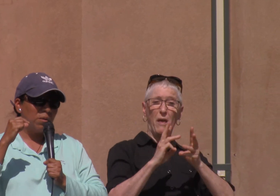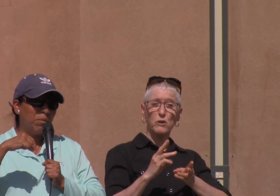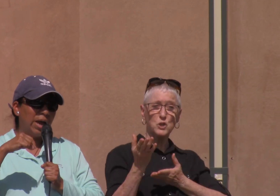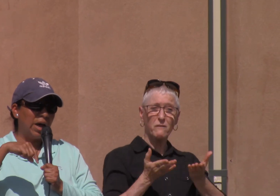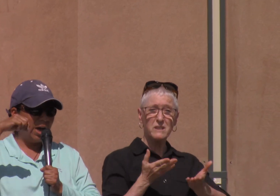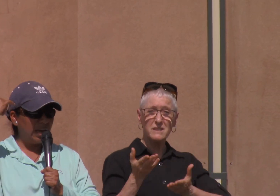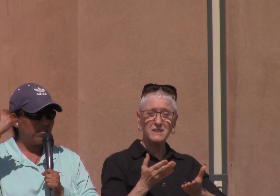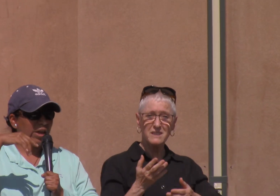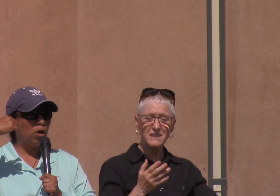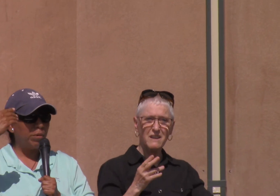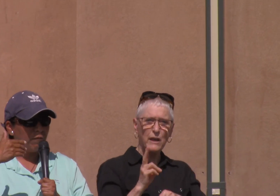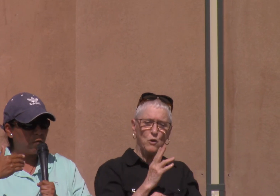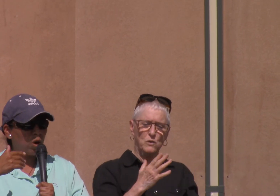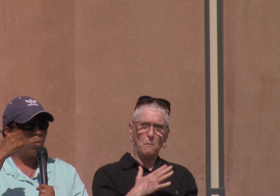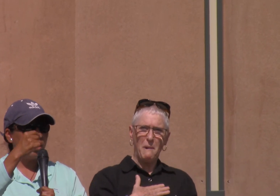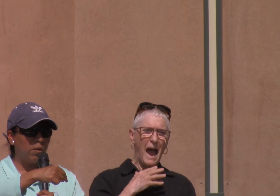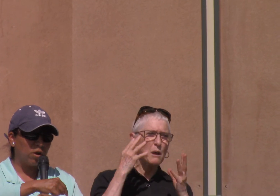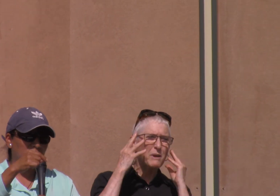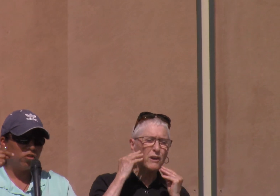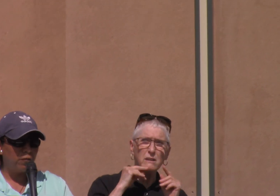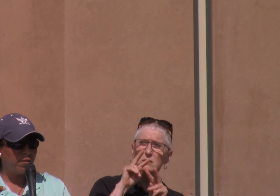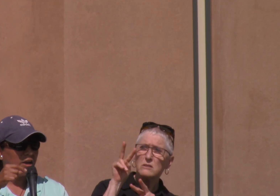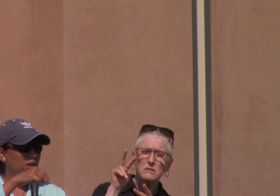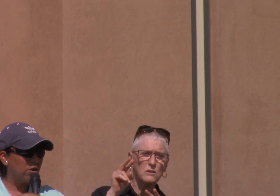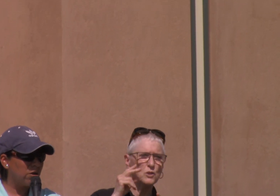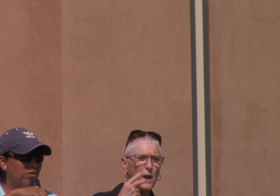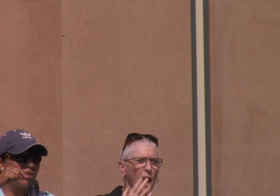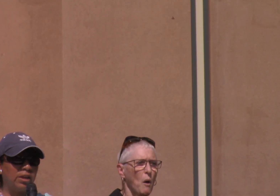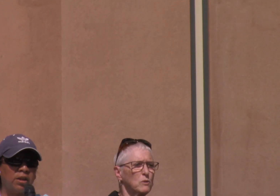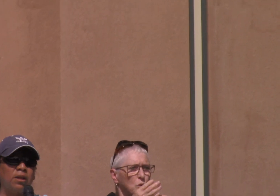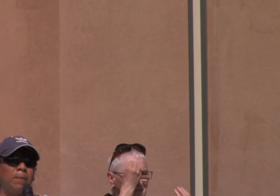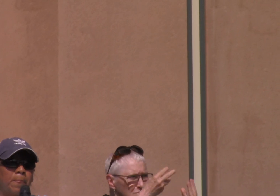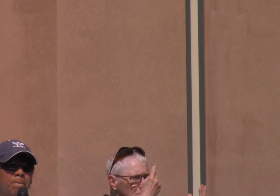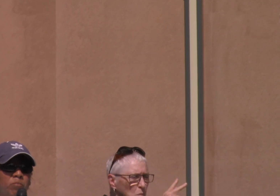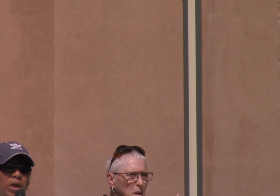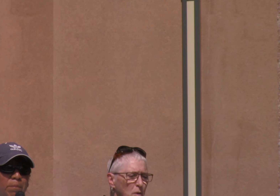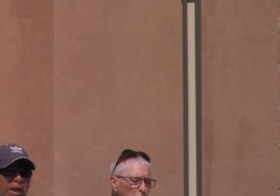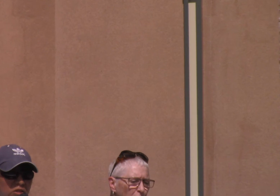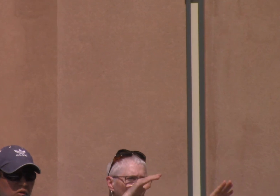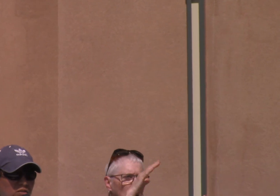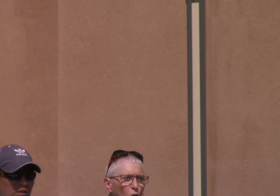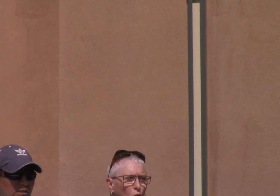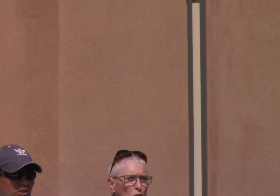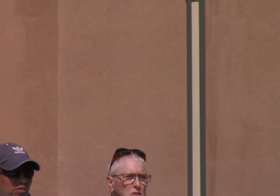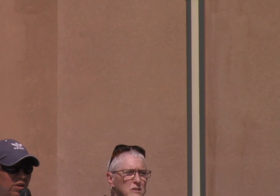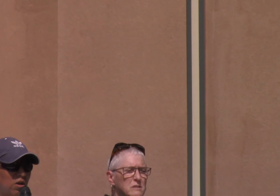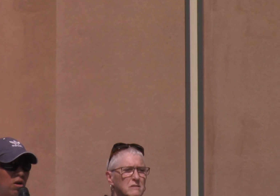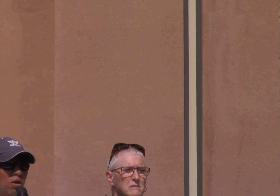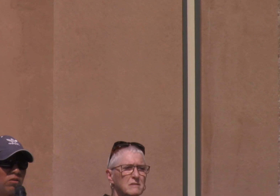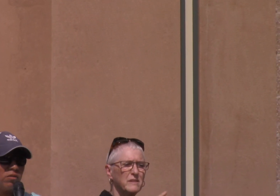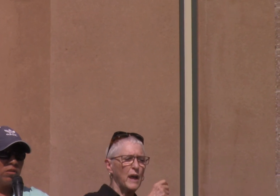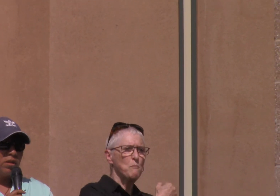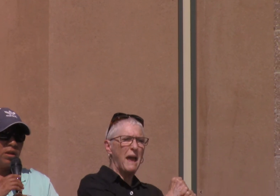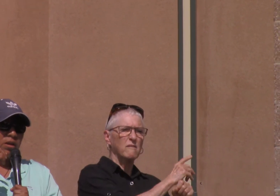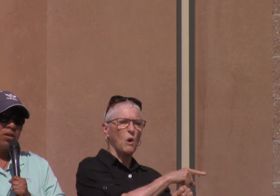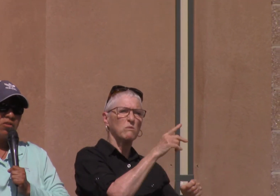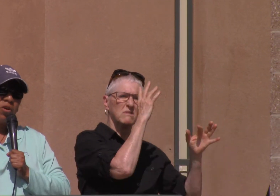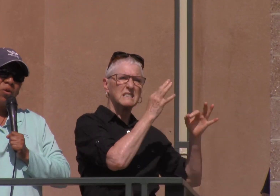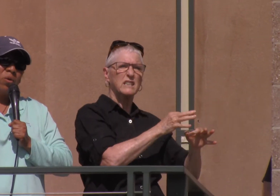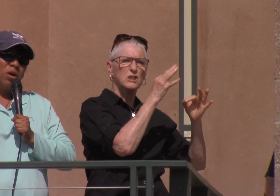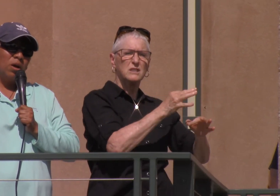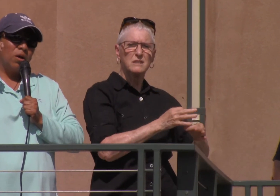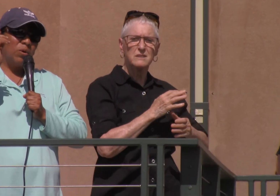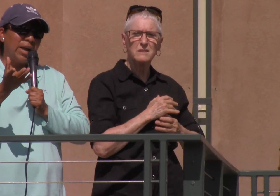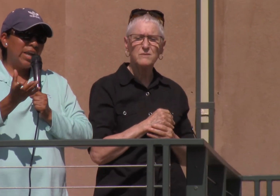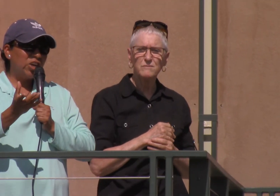used my eyes to help inform when they were going to do flood alerts and make those decisions and calls.